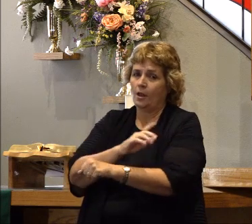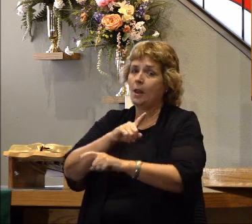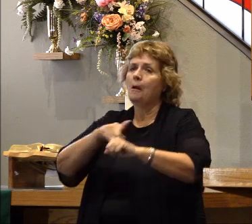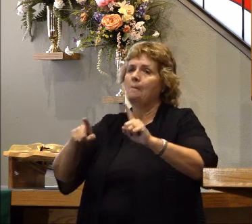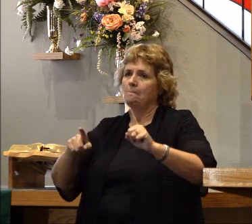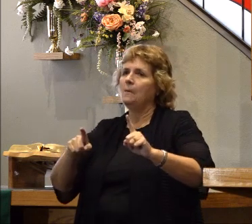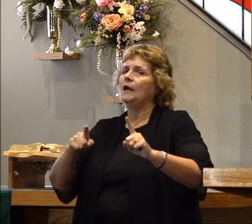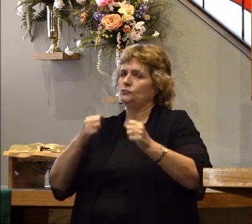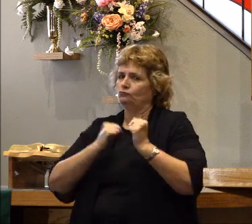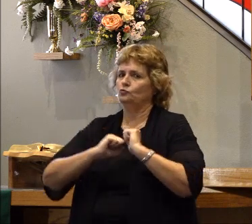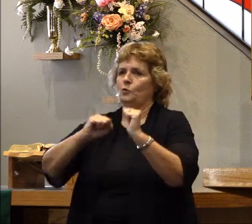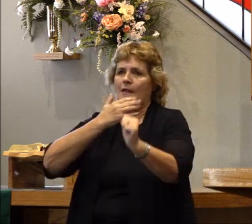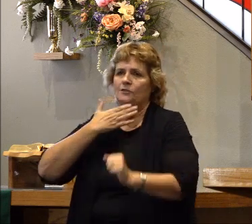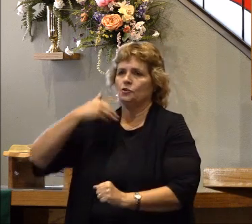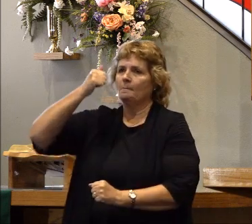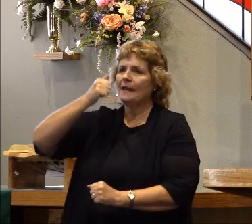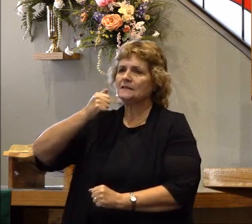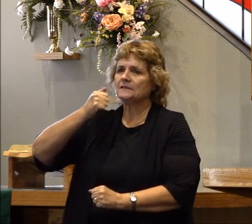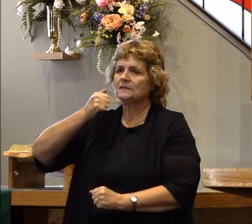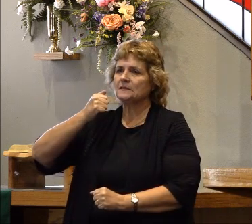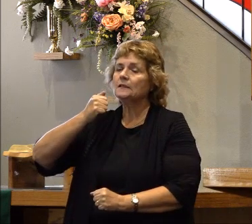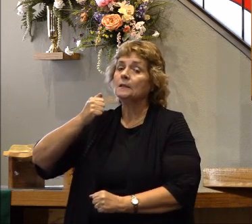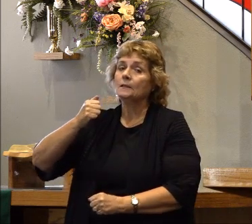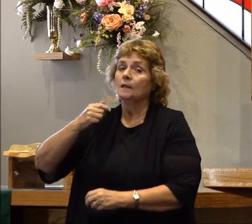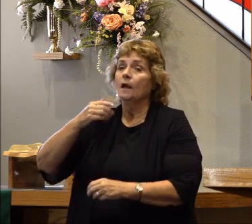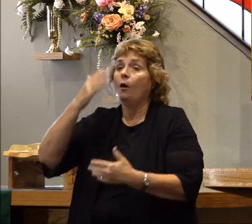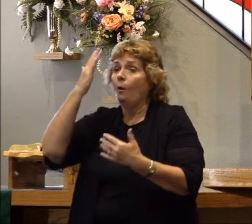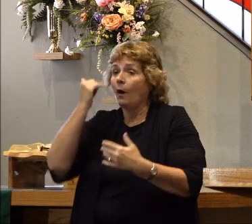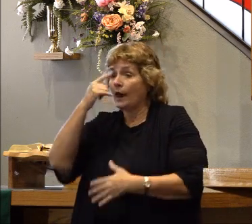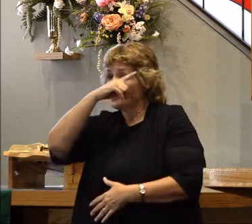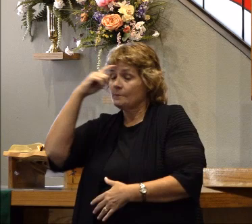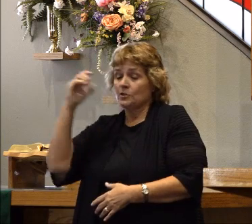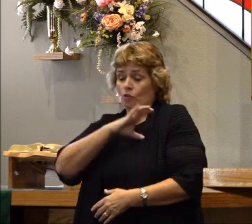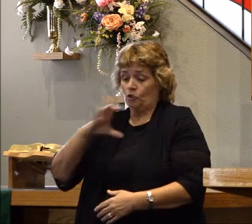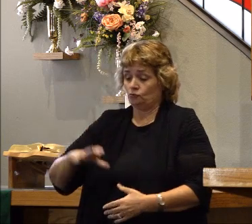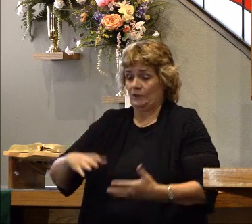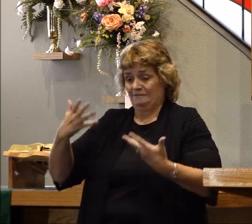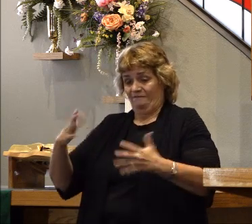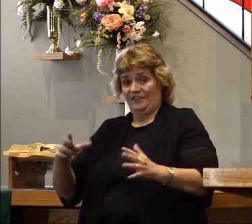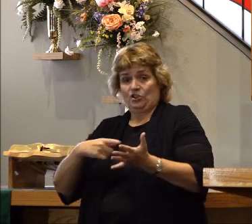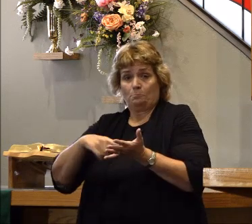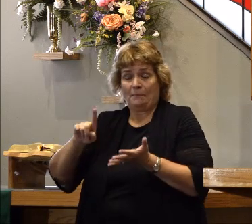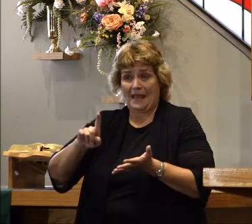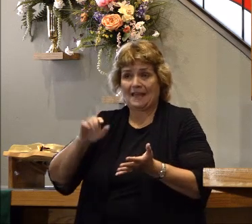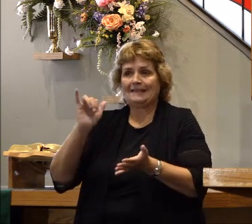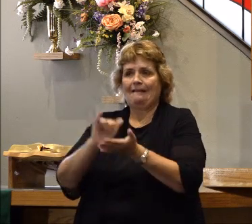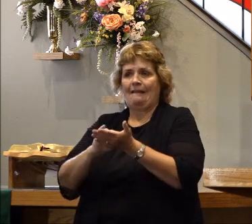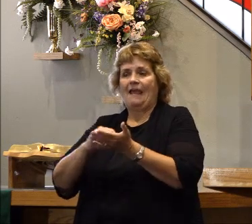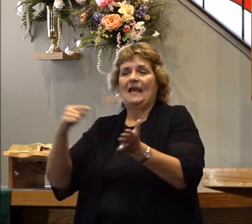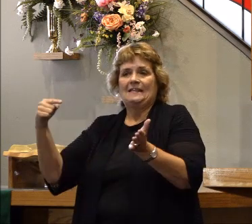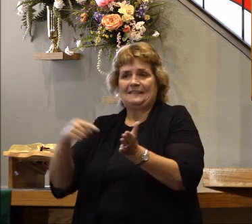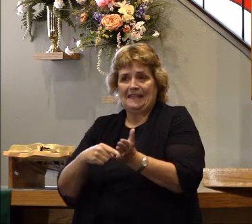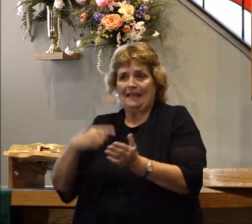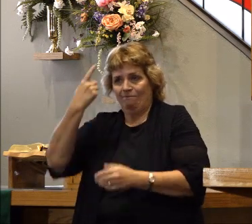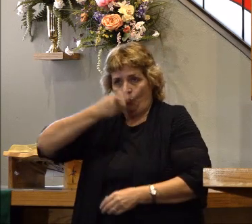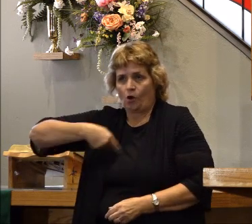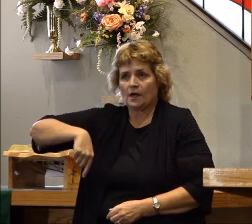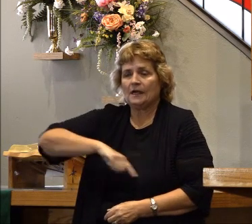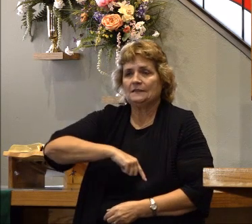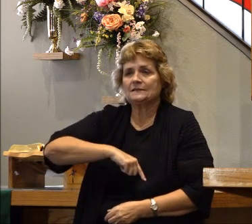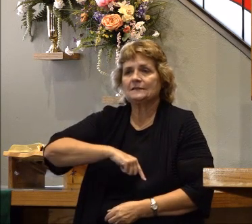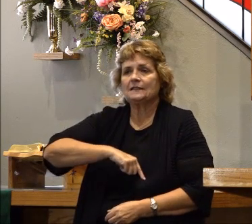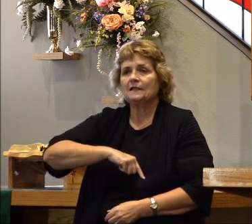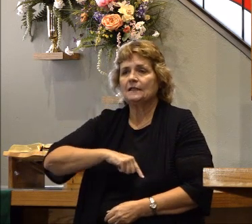the full knowledge that Christ has already paid that debt and his love overflows in you and through